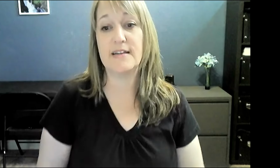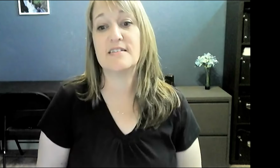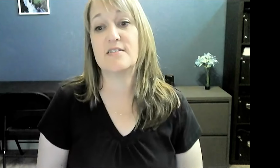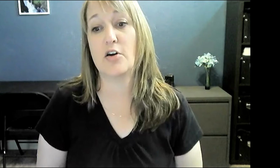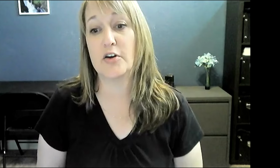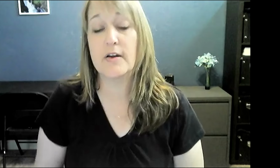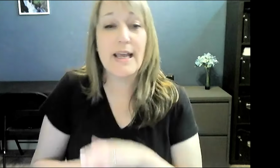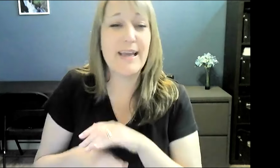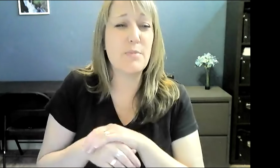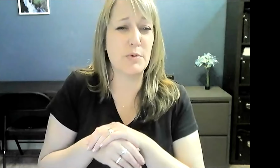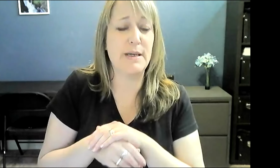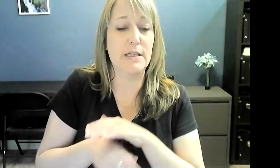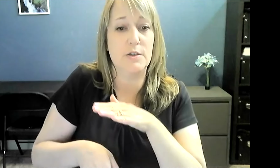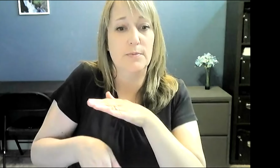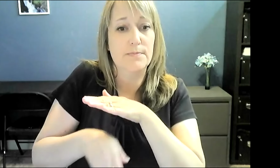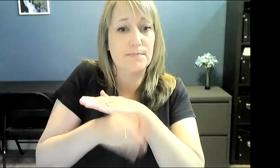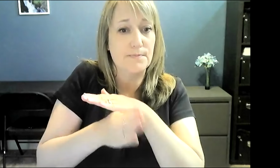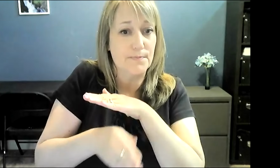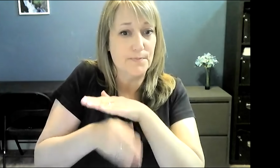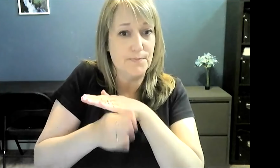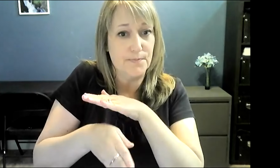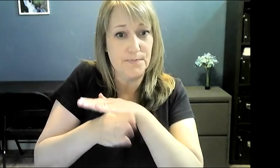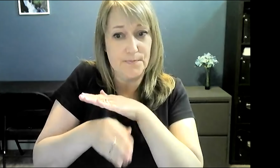That's soccer. It can be repeated too.